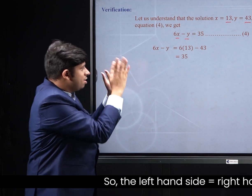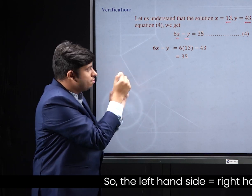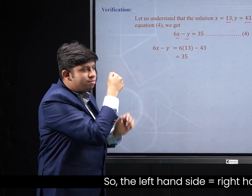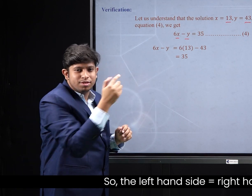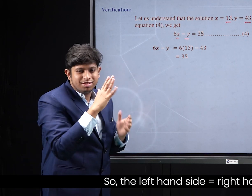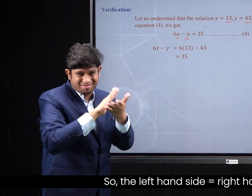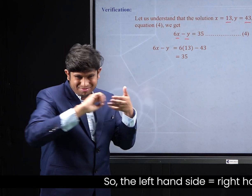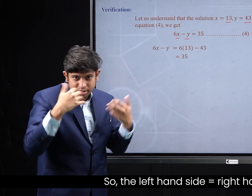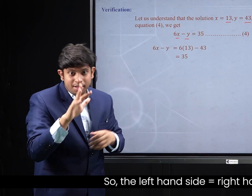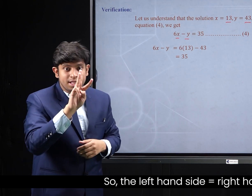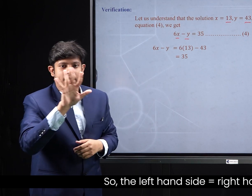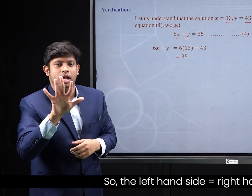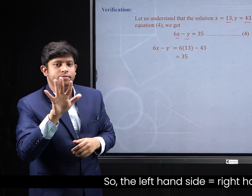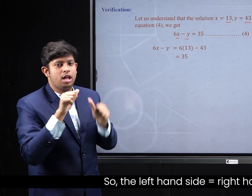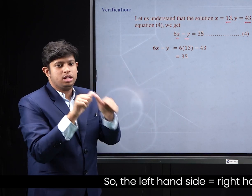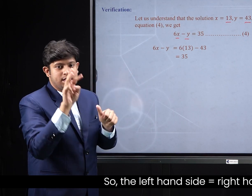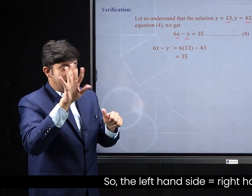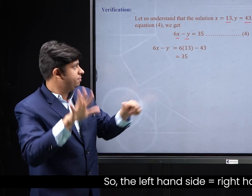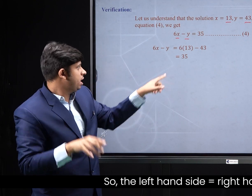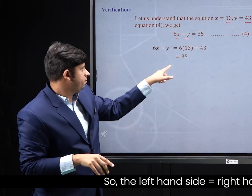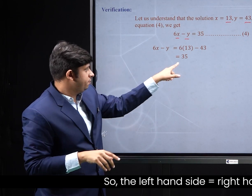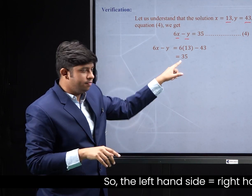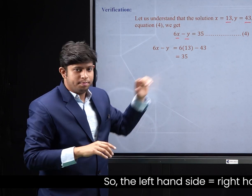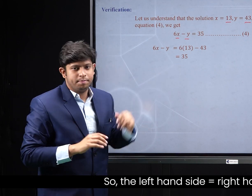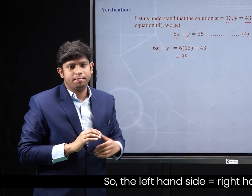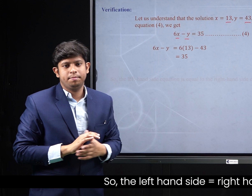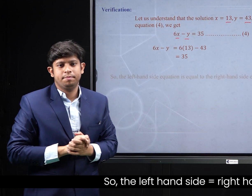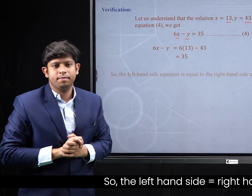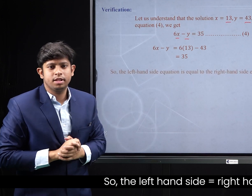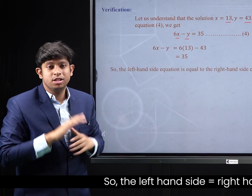So the left hand side equation is equal to right hand side equation.